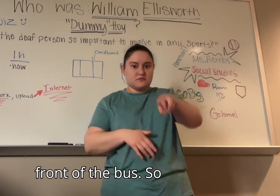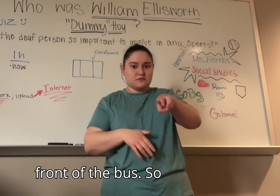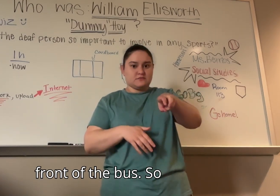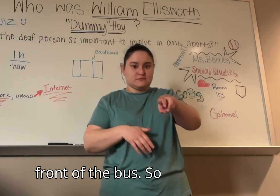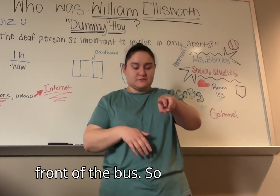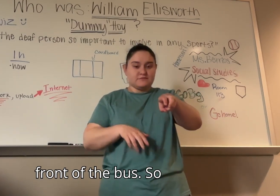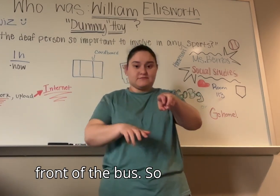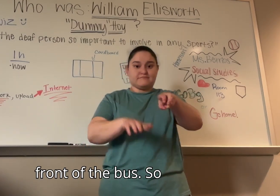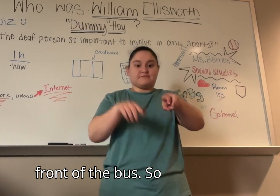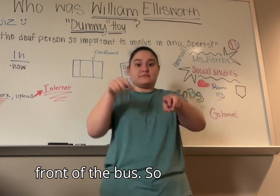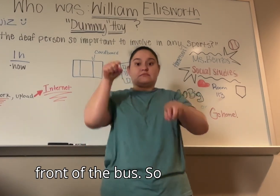of the bus.